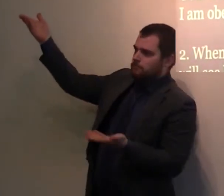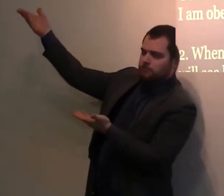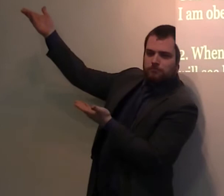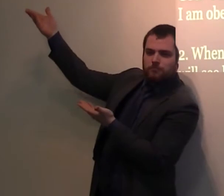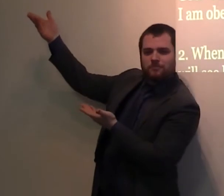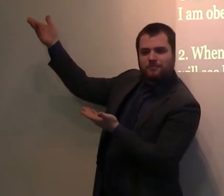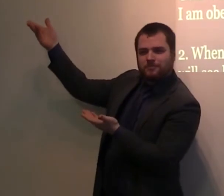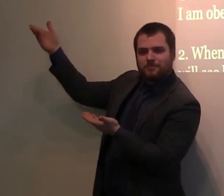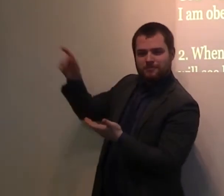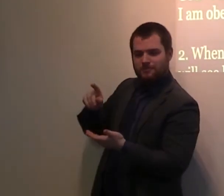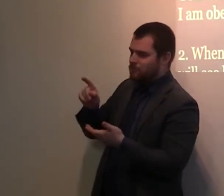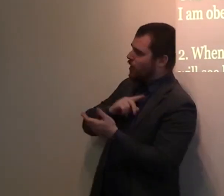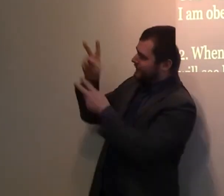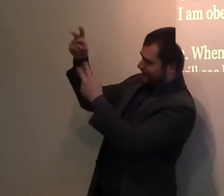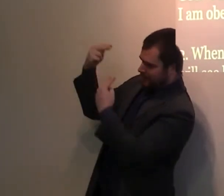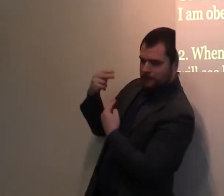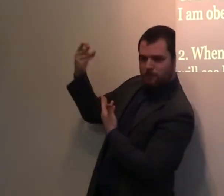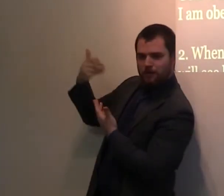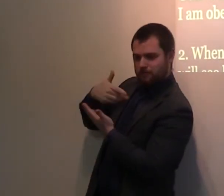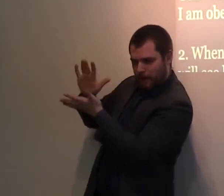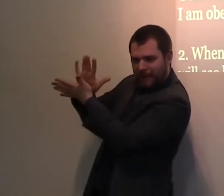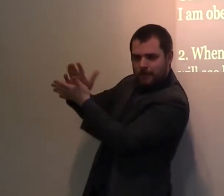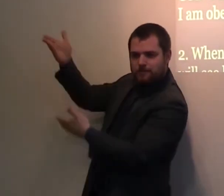I am making God pleased because I am obeying Him.